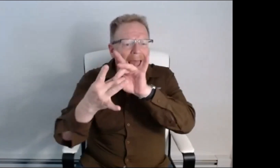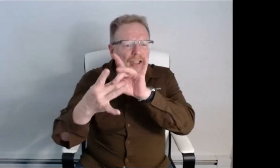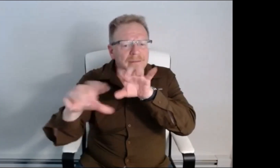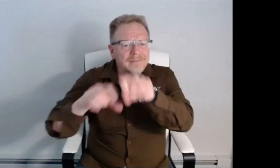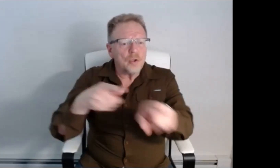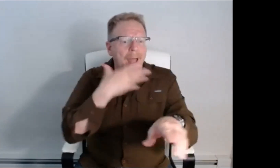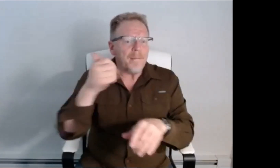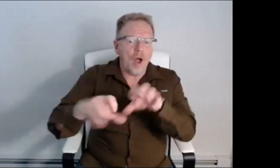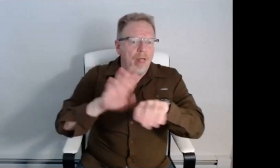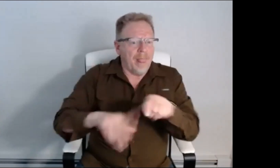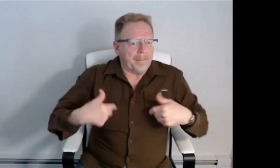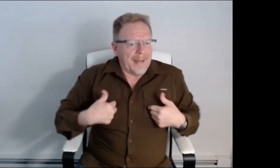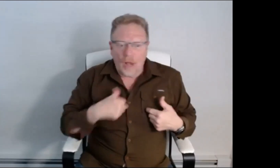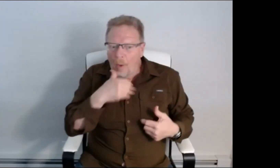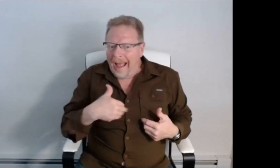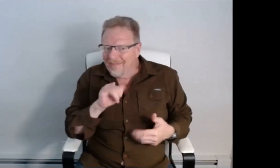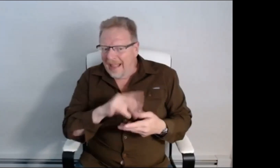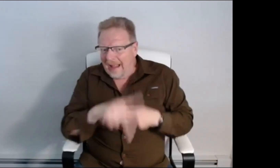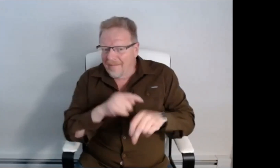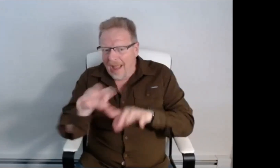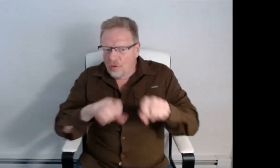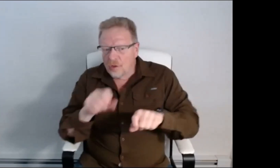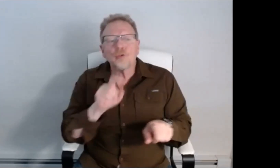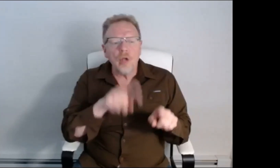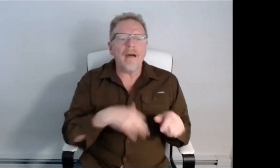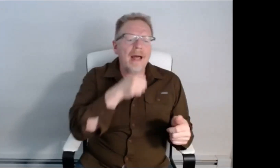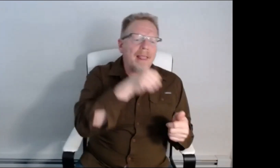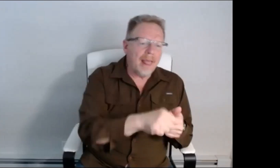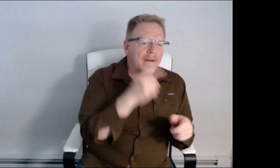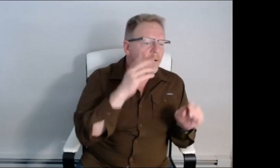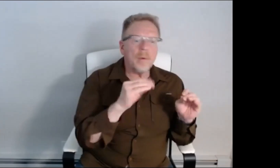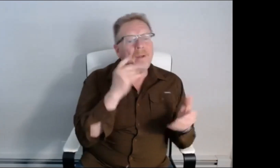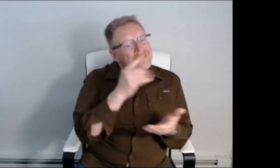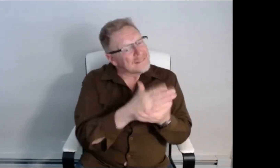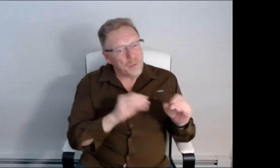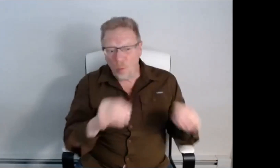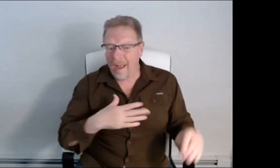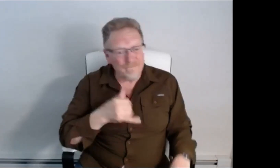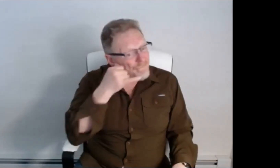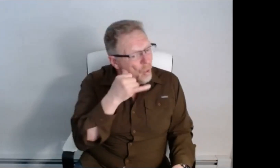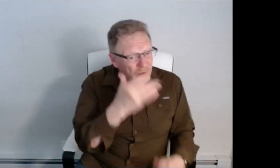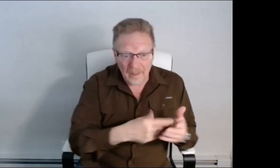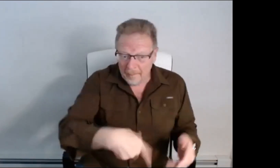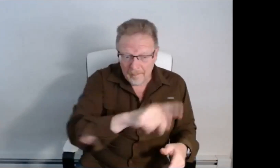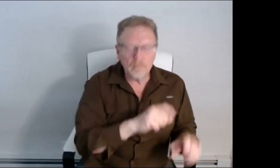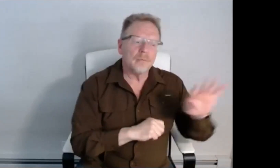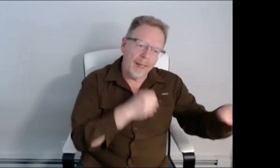that's why I'm saying there should be a letter for the people that don't have phone connections, that at least if they have a company that they know might be